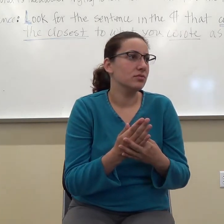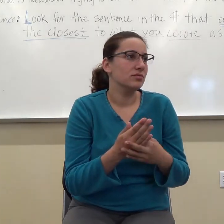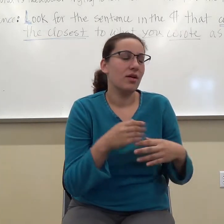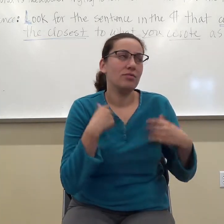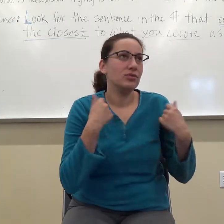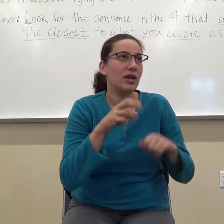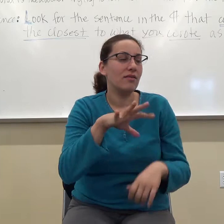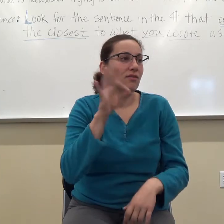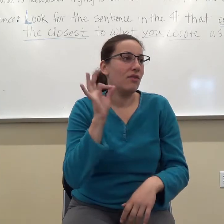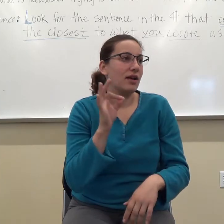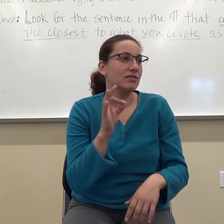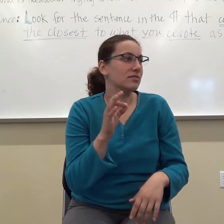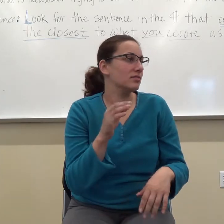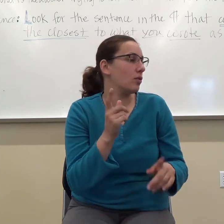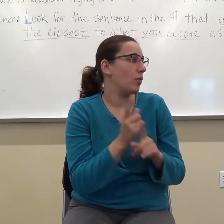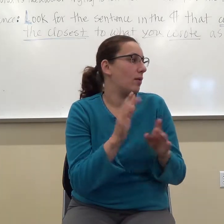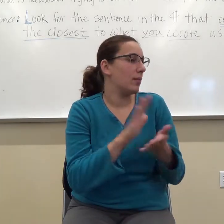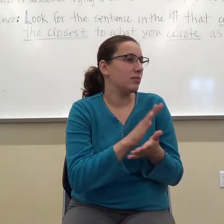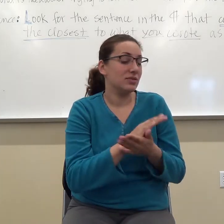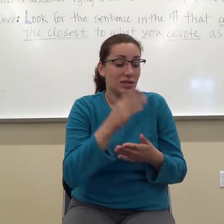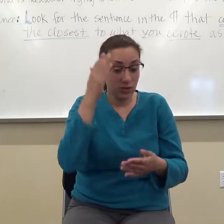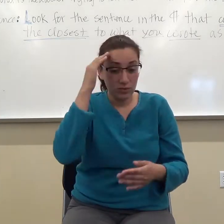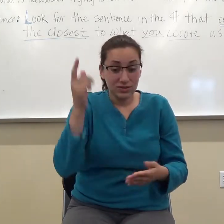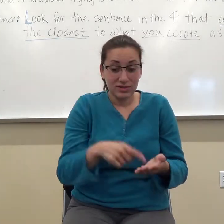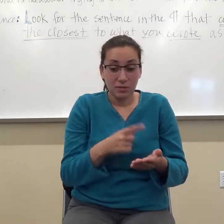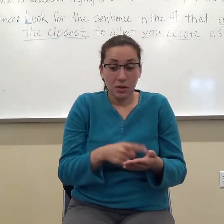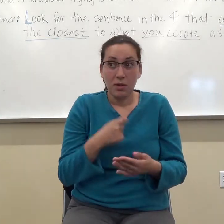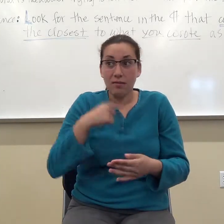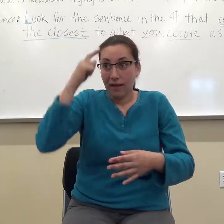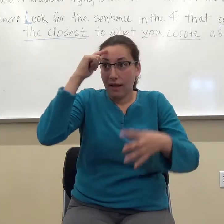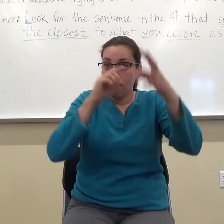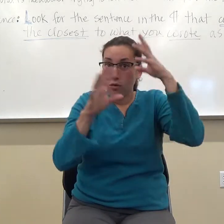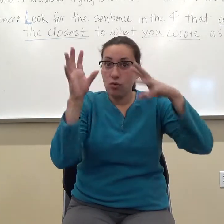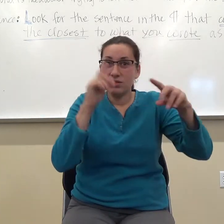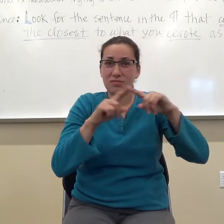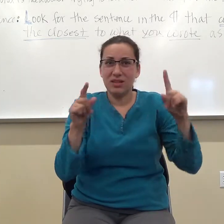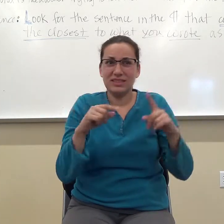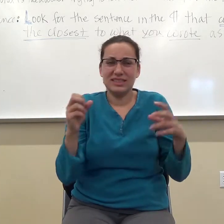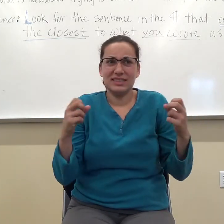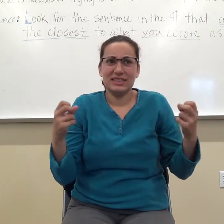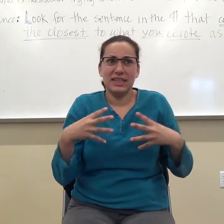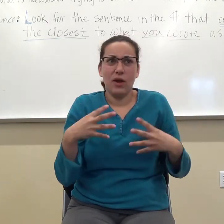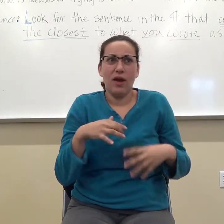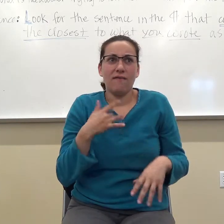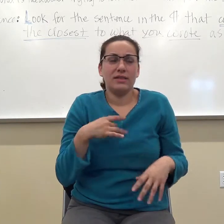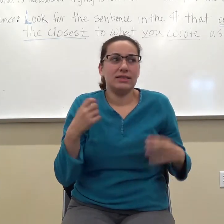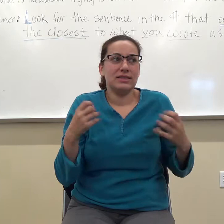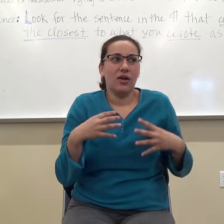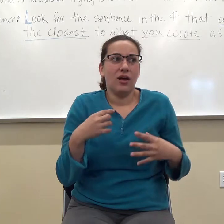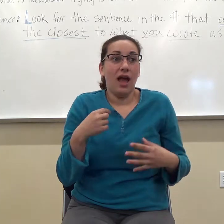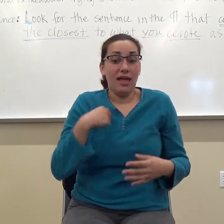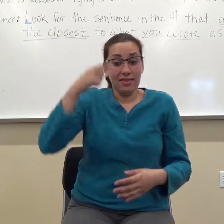I mean, I know I get confused, but it's really scary when I think I have everything and I